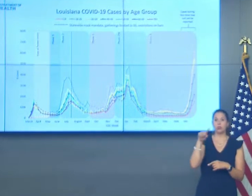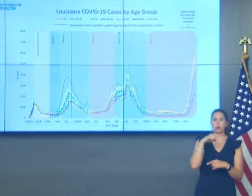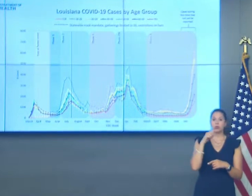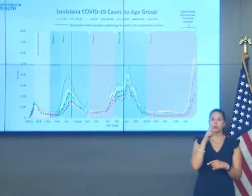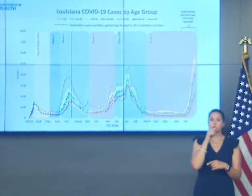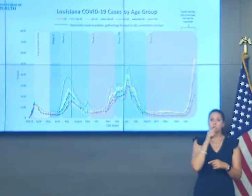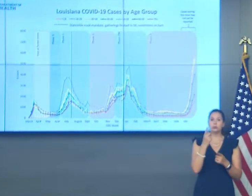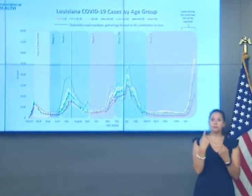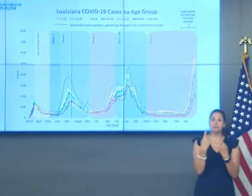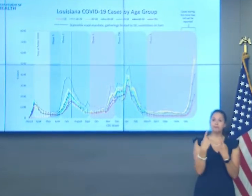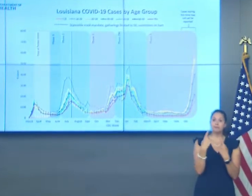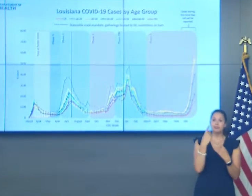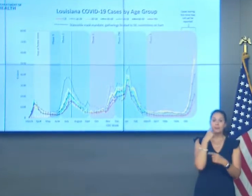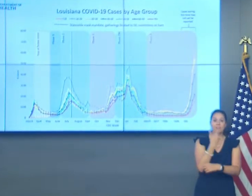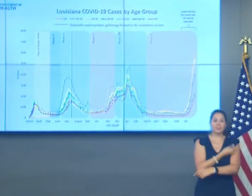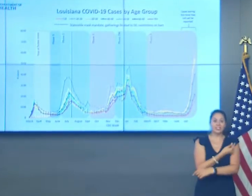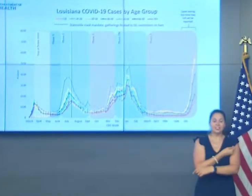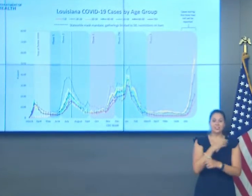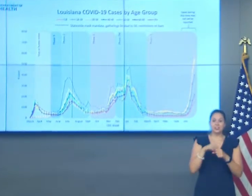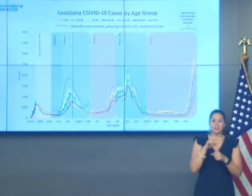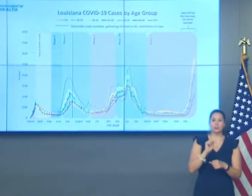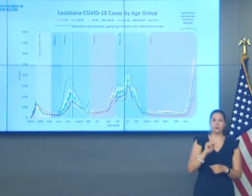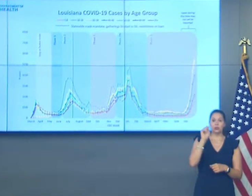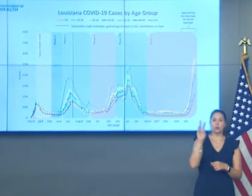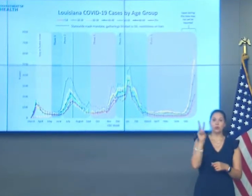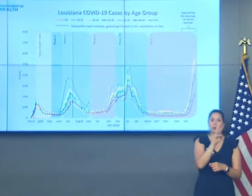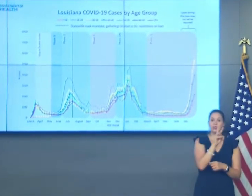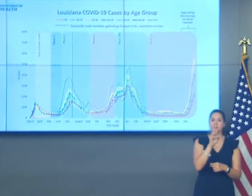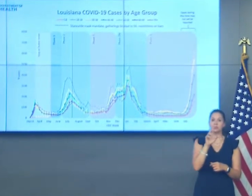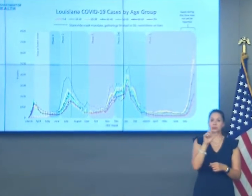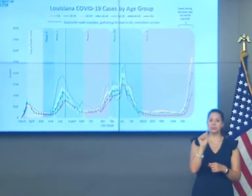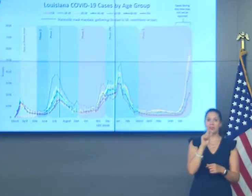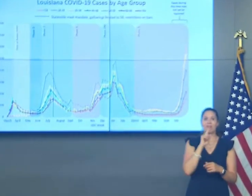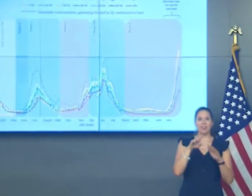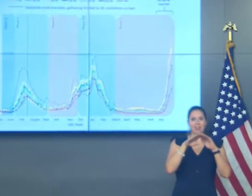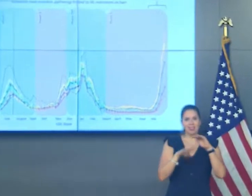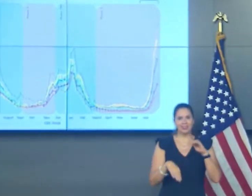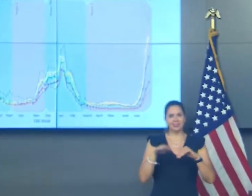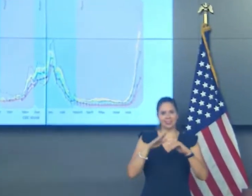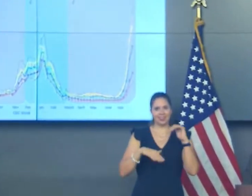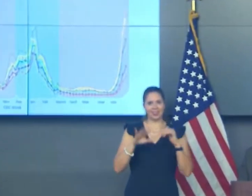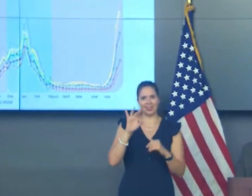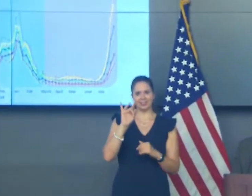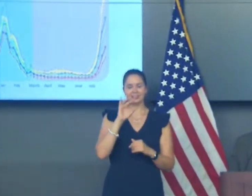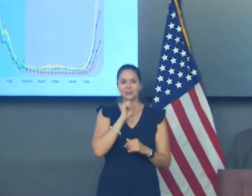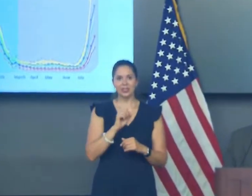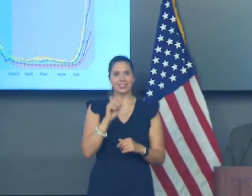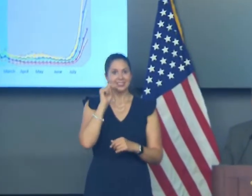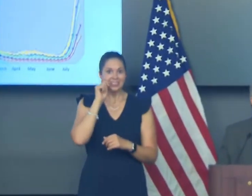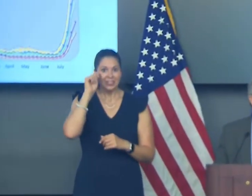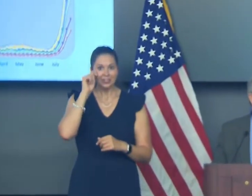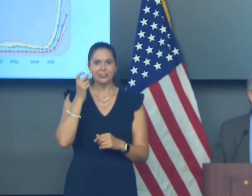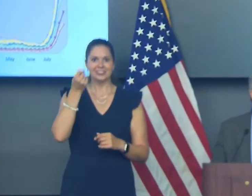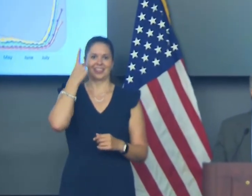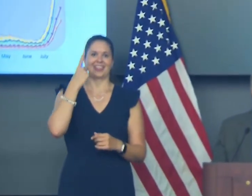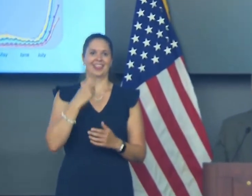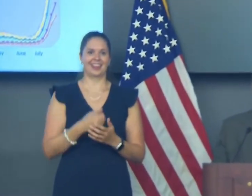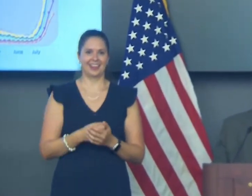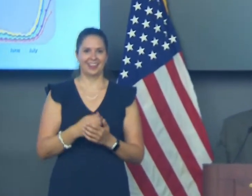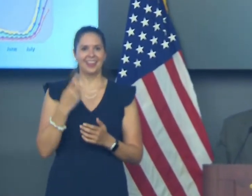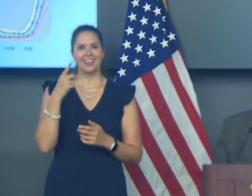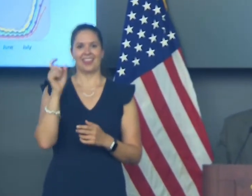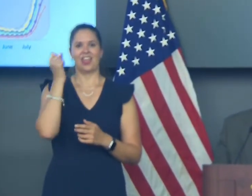who are coming out for vaccines in Northwest Louisiana are less than age 18. Our teenagers get it. They